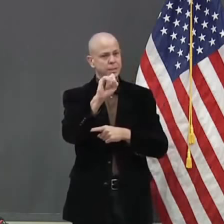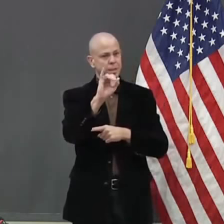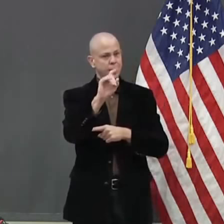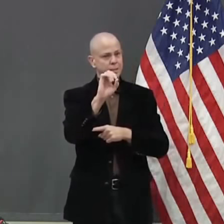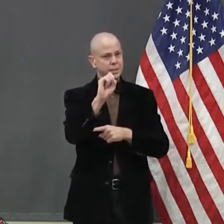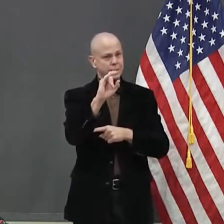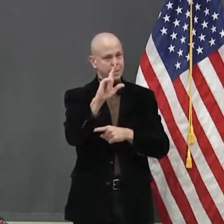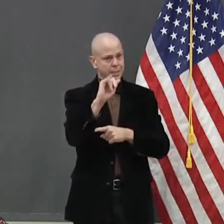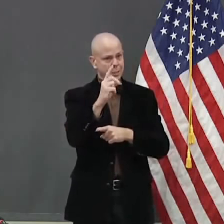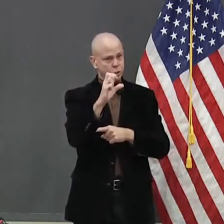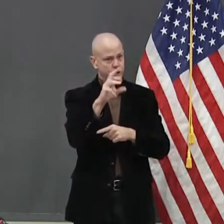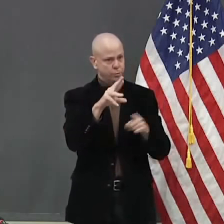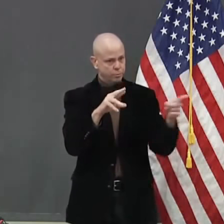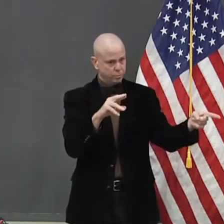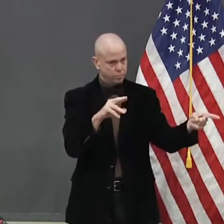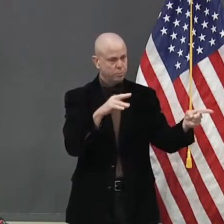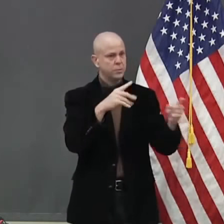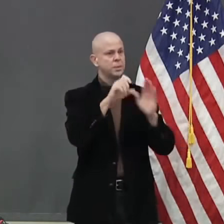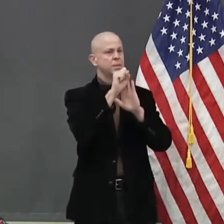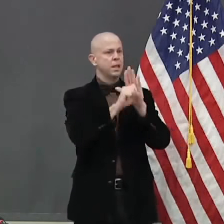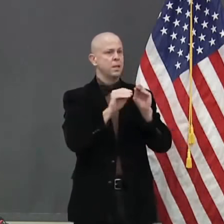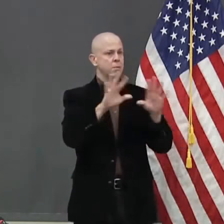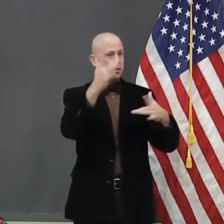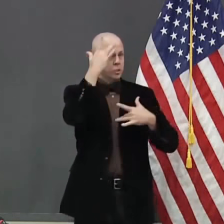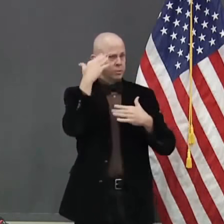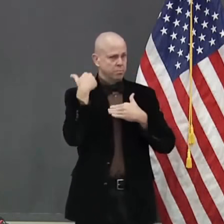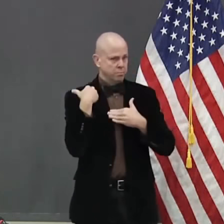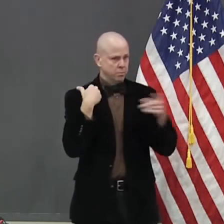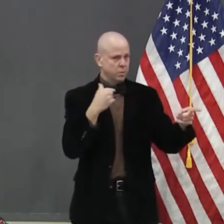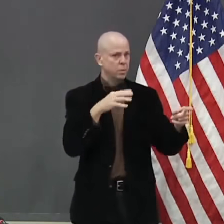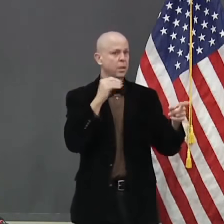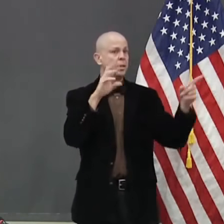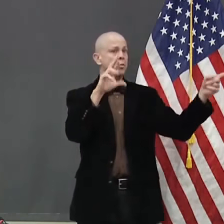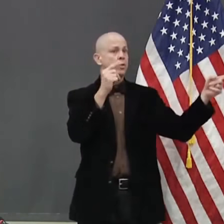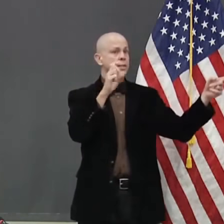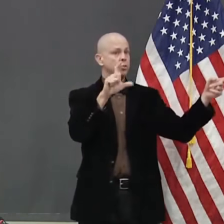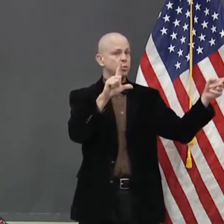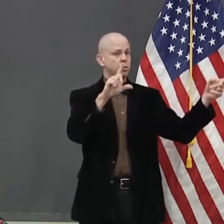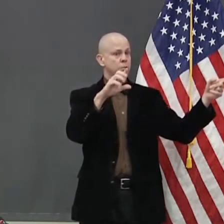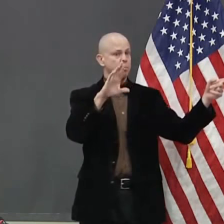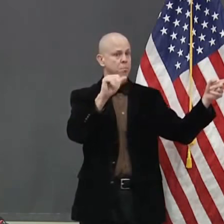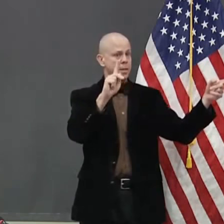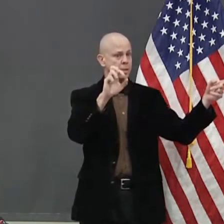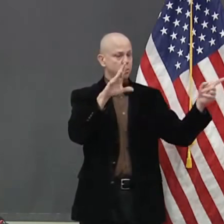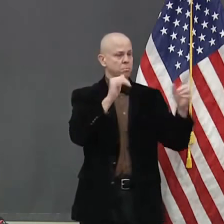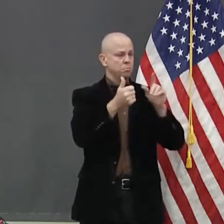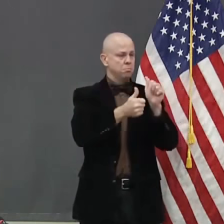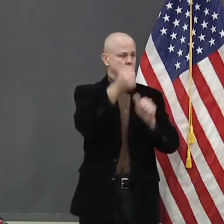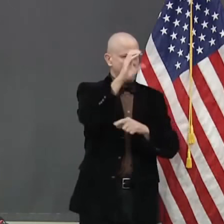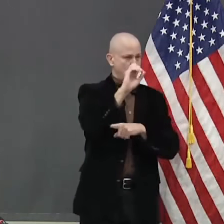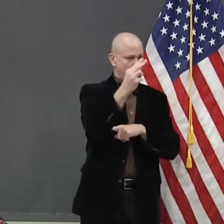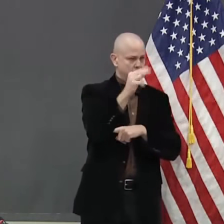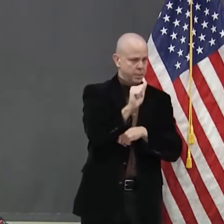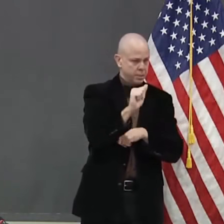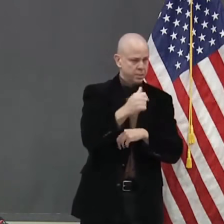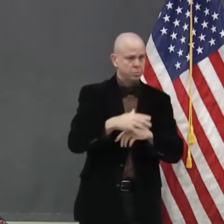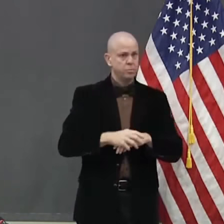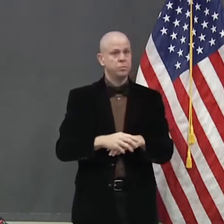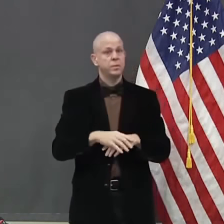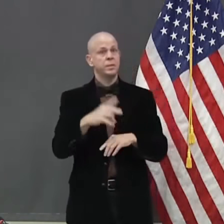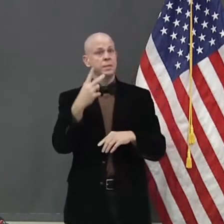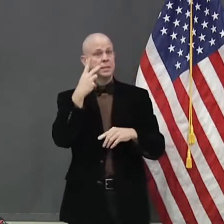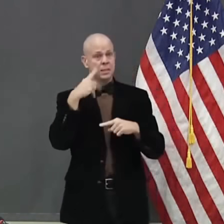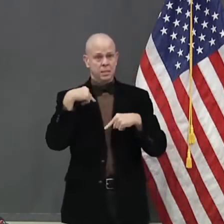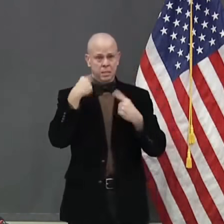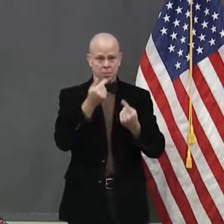the public health director at the Oregon Health Authority. We've seen over the past few weeks that COVID-19 is